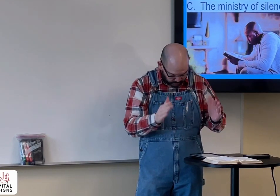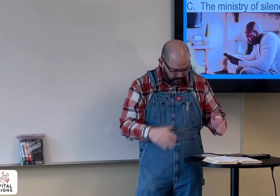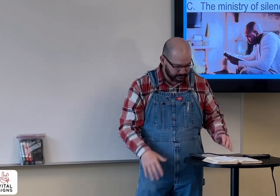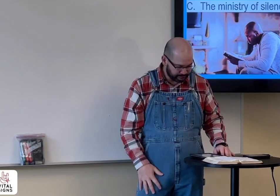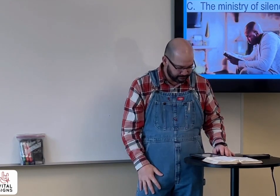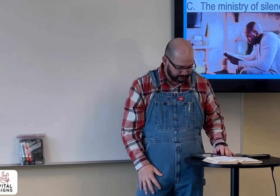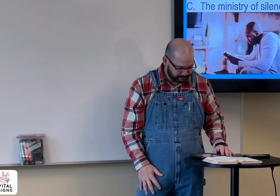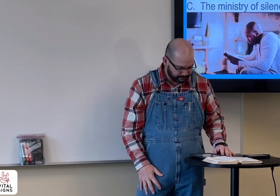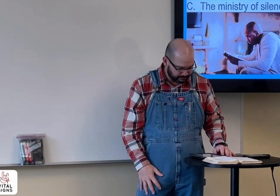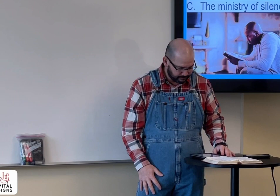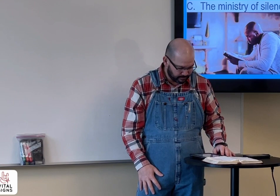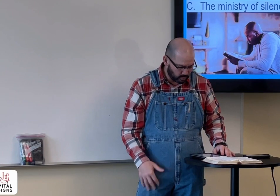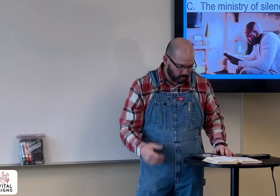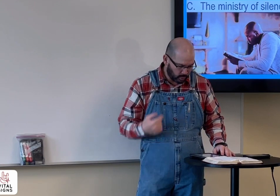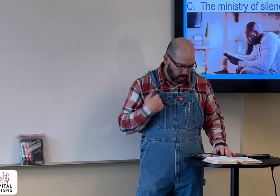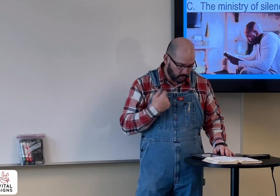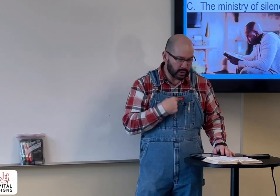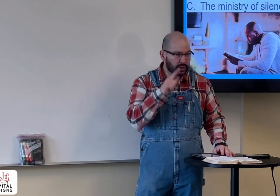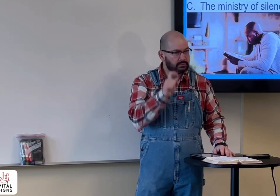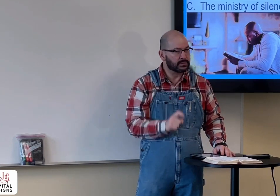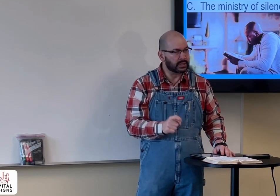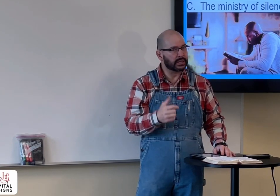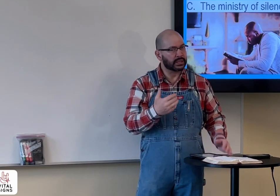If as Christians